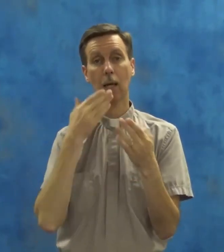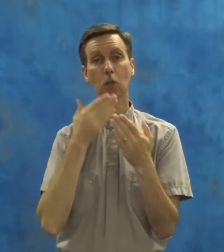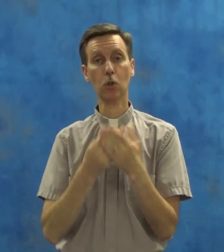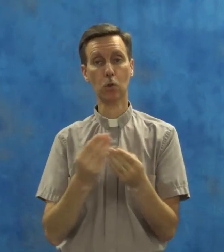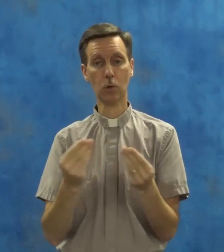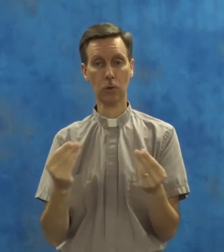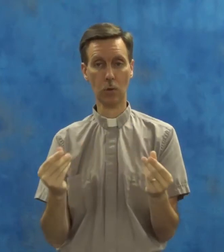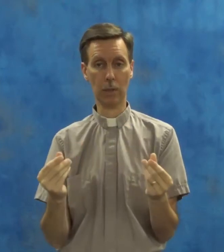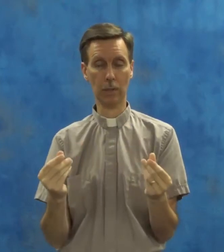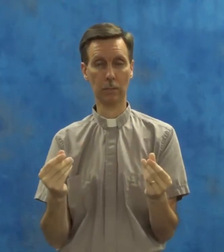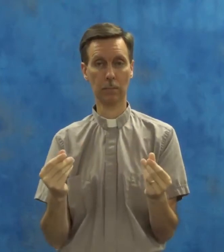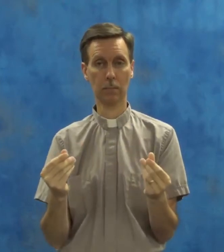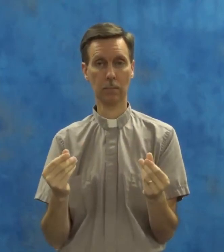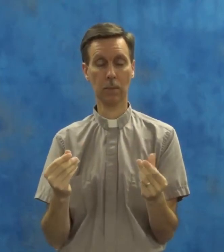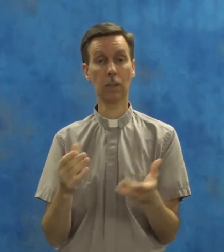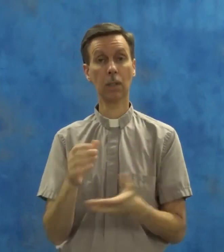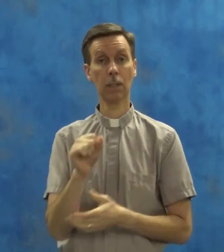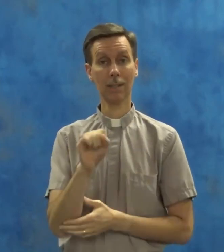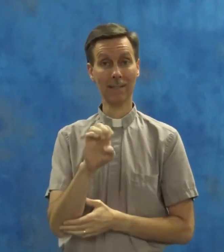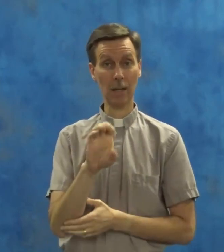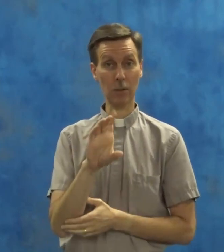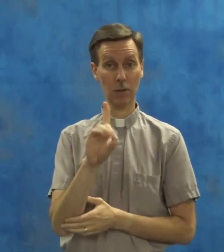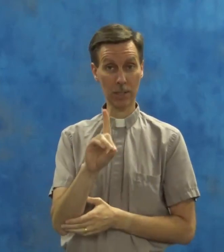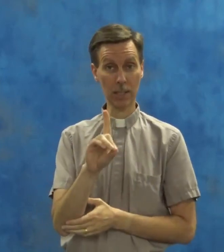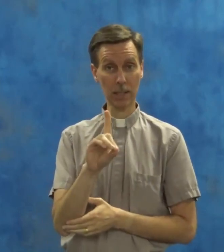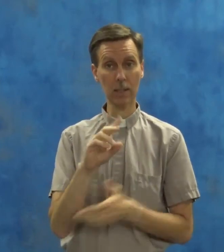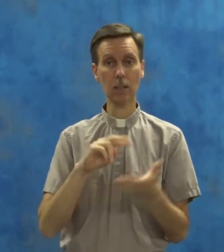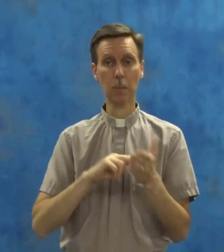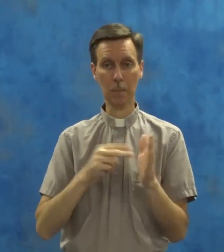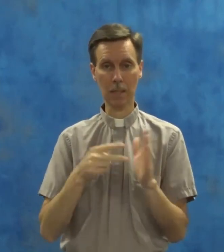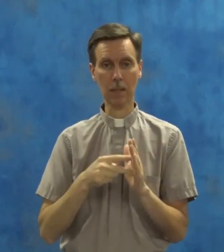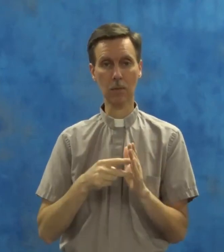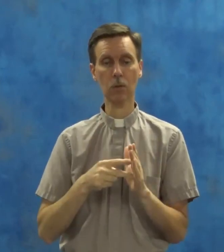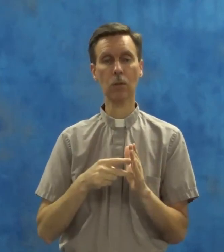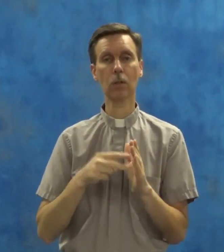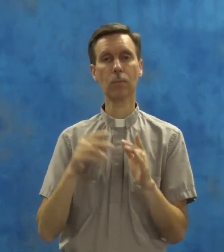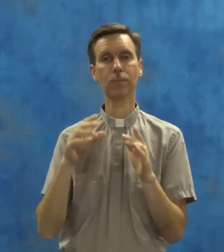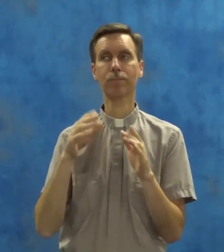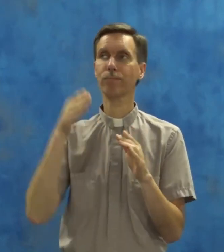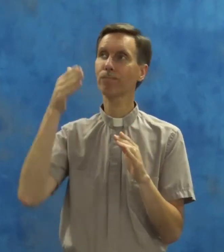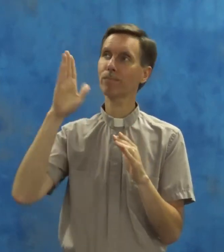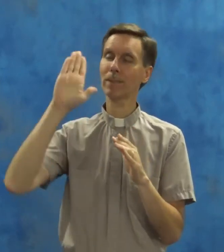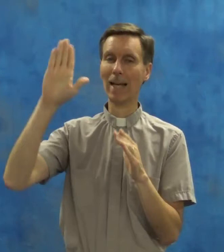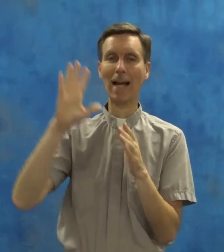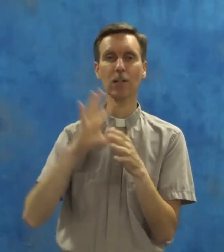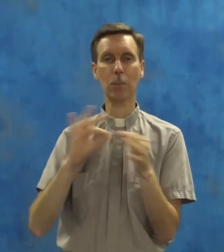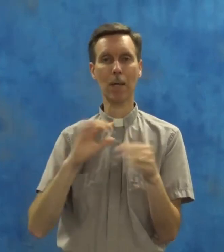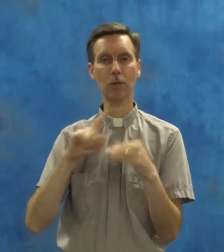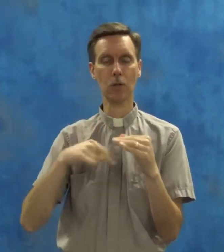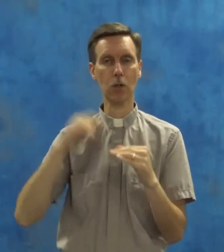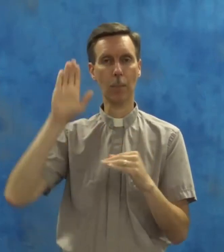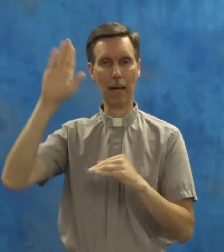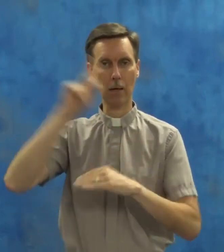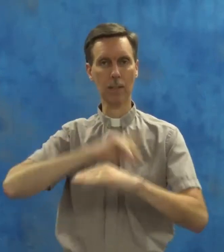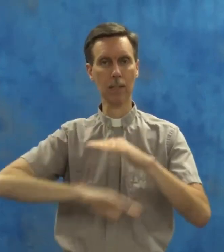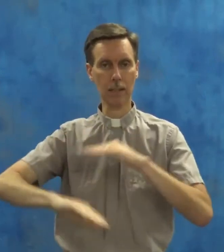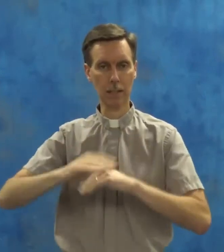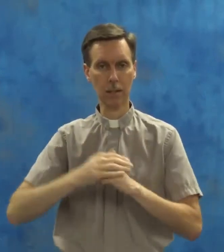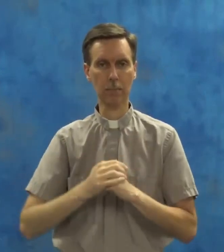and good soil. Now the seed means God's message about his kingdom,